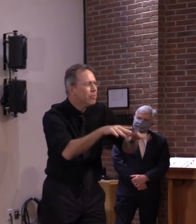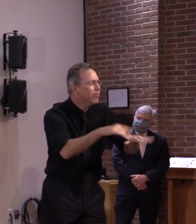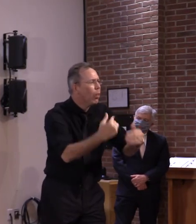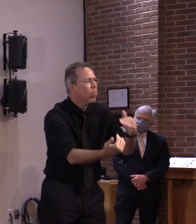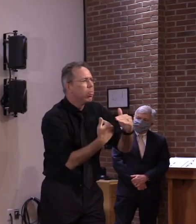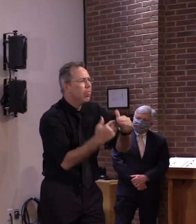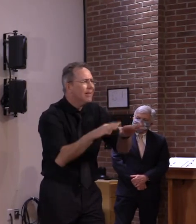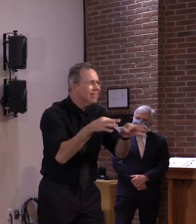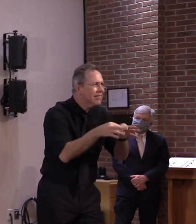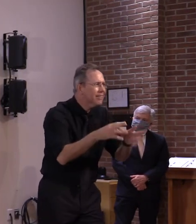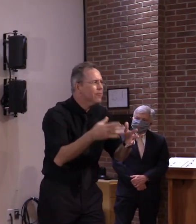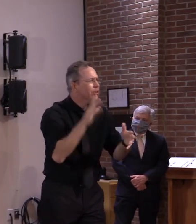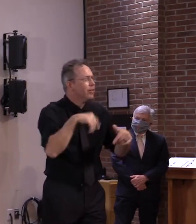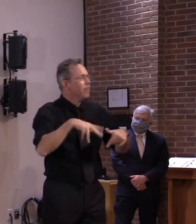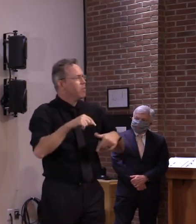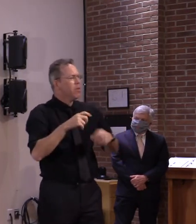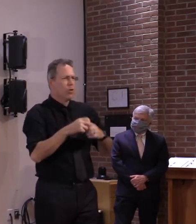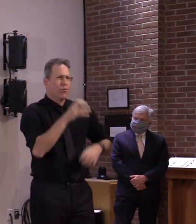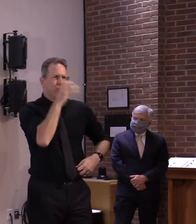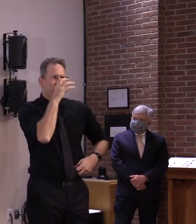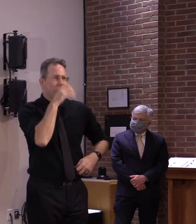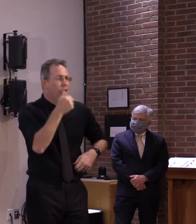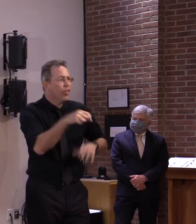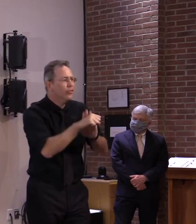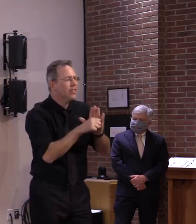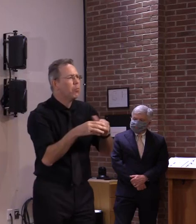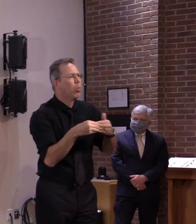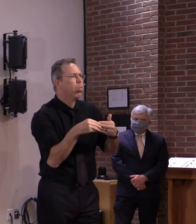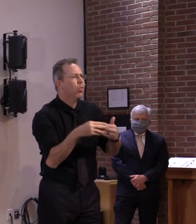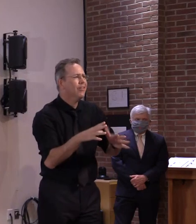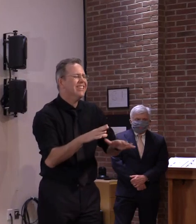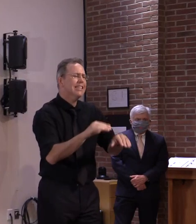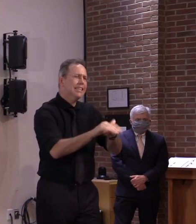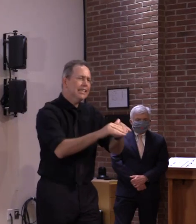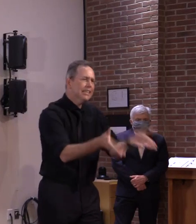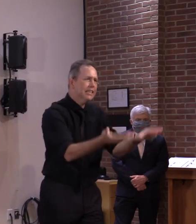very restrictive. Thank you.